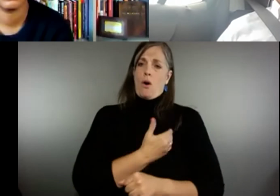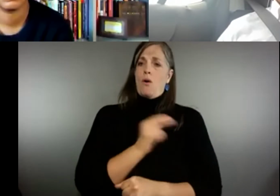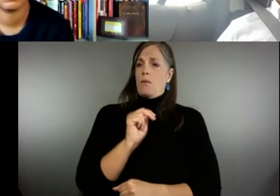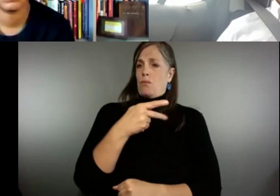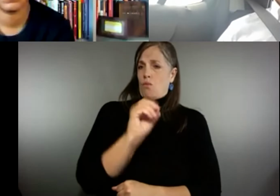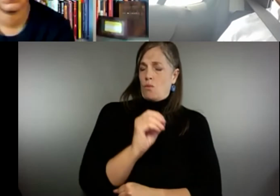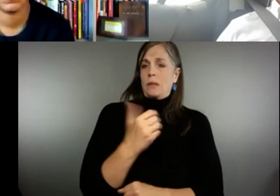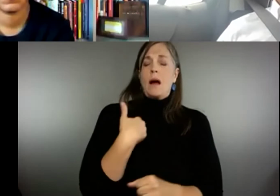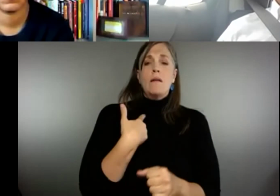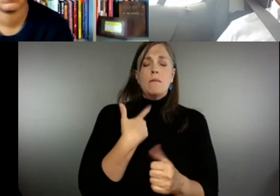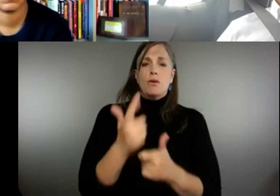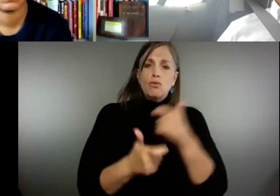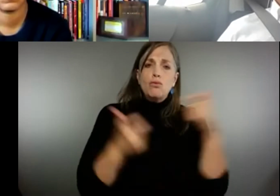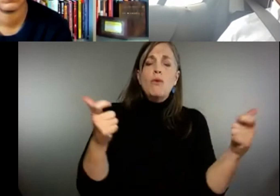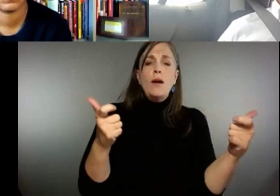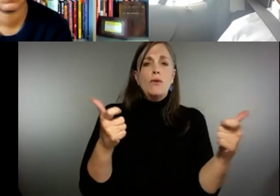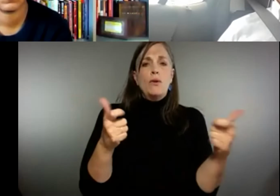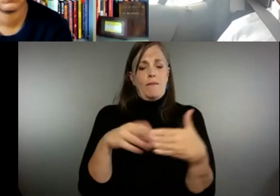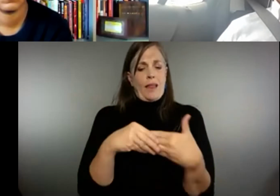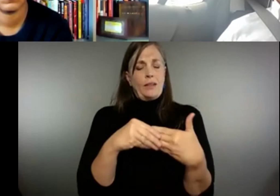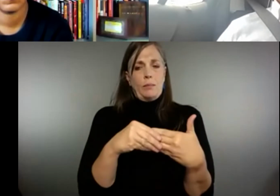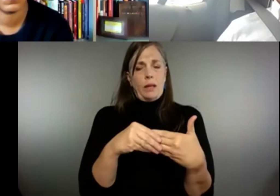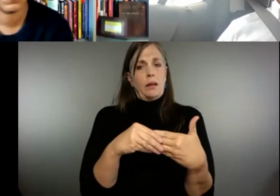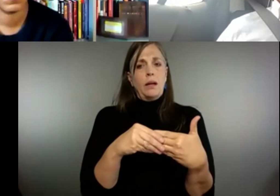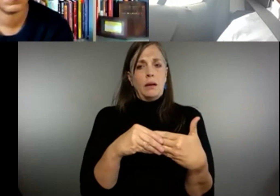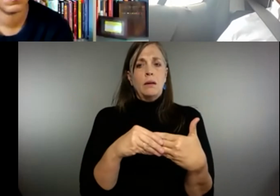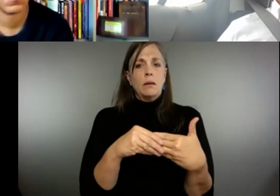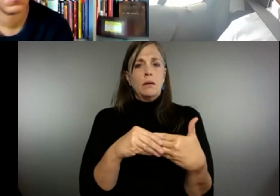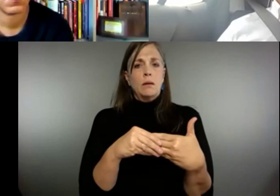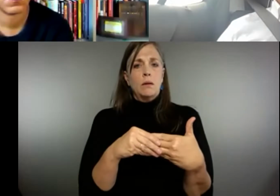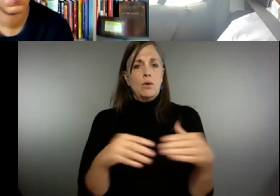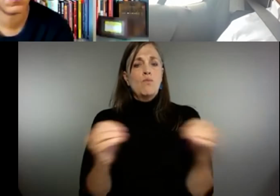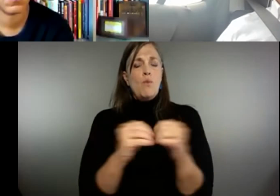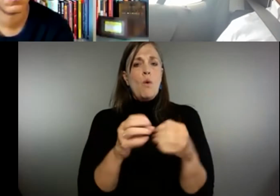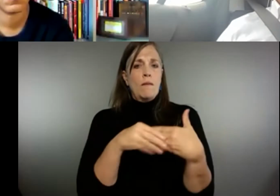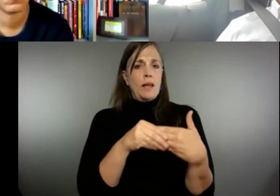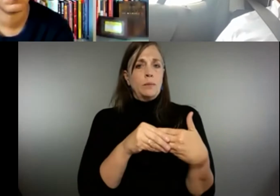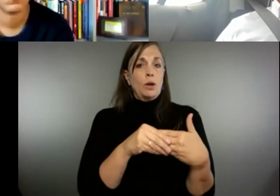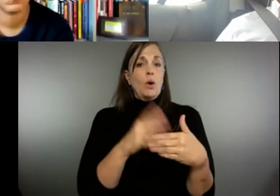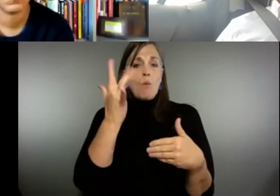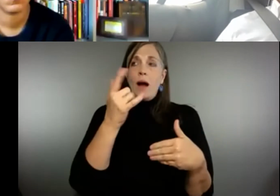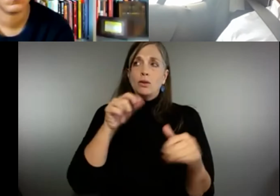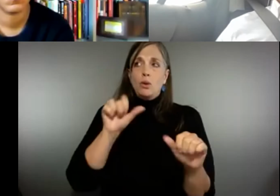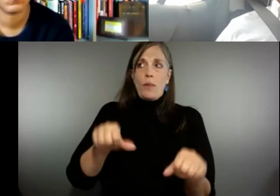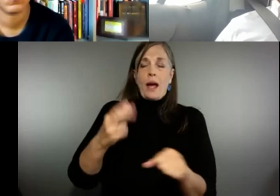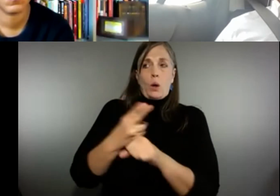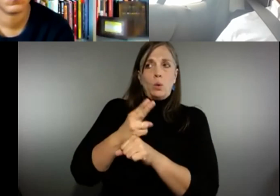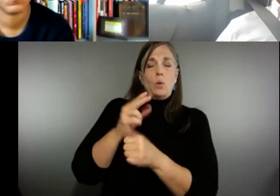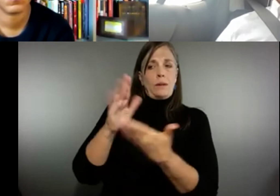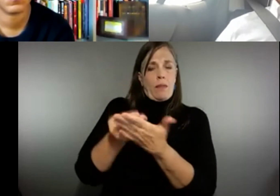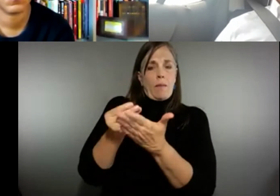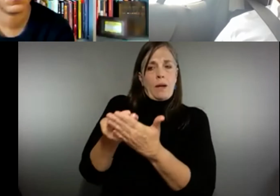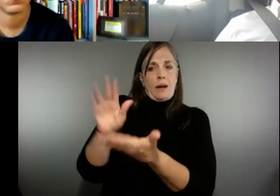so that they can properly utilize the dollars that are coming from the city a number two